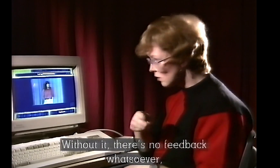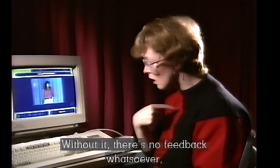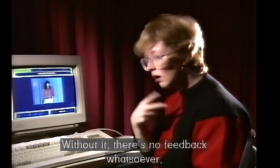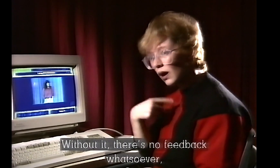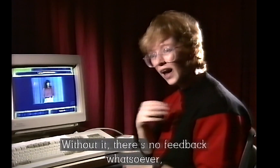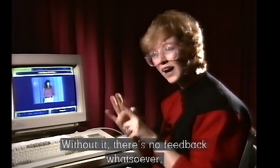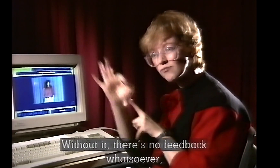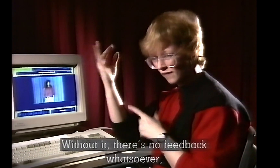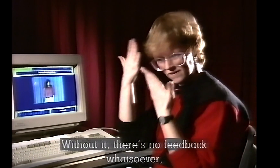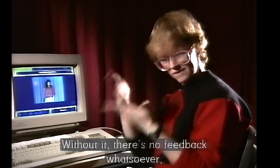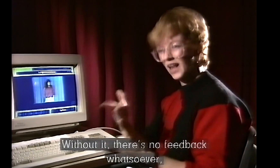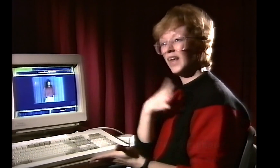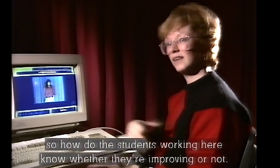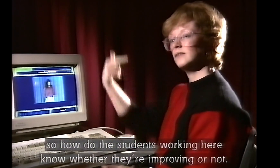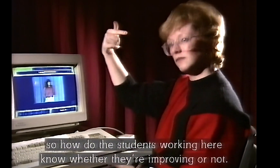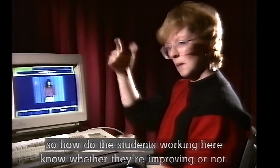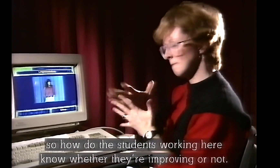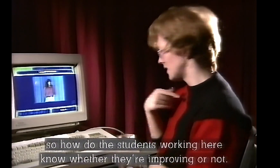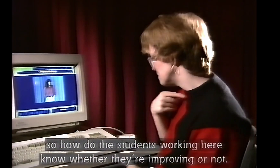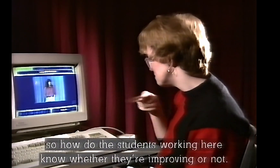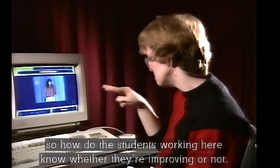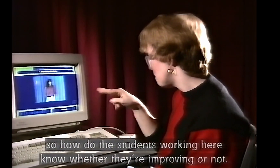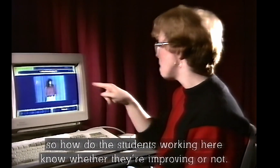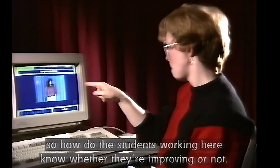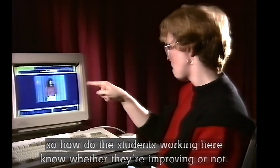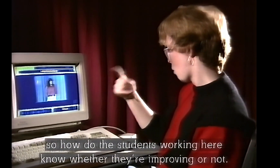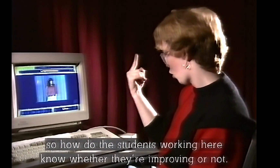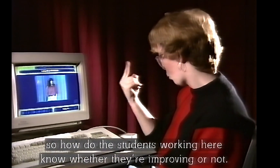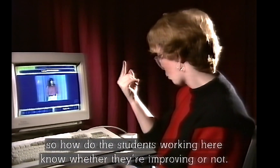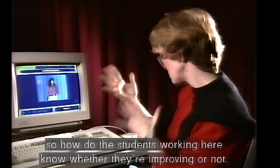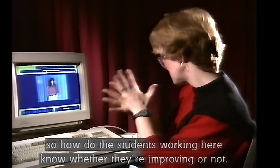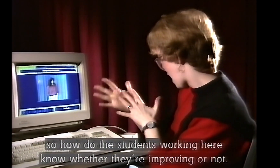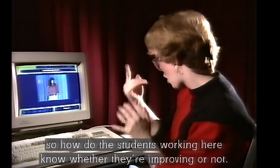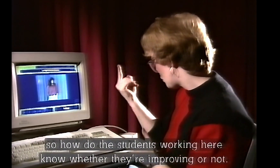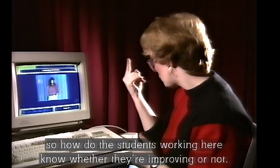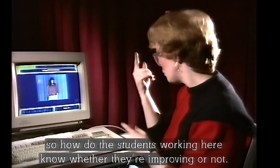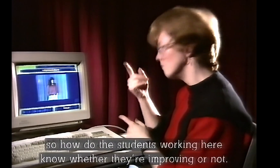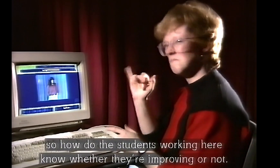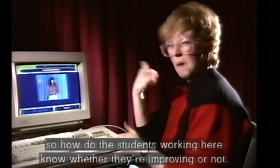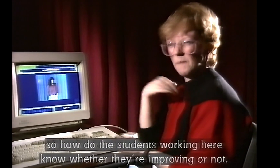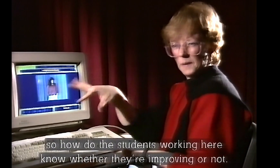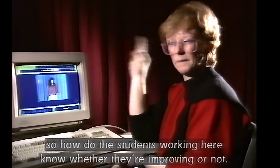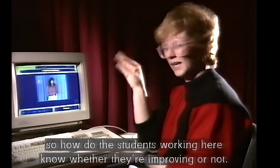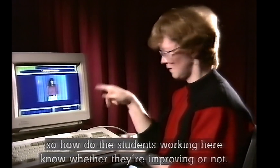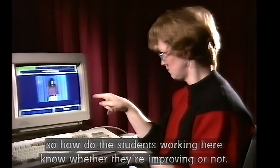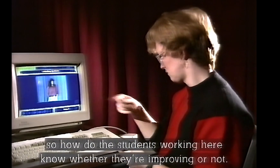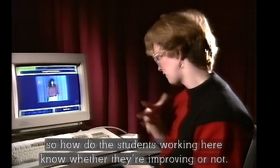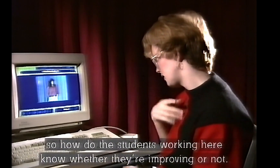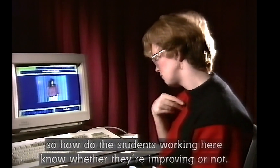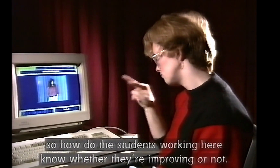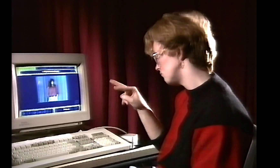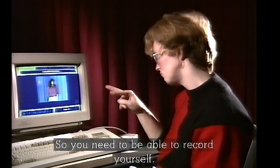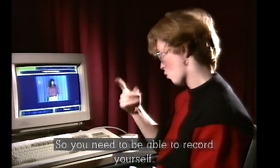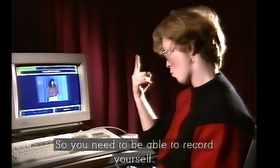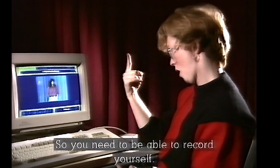video camera here, and it's vital for feedback, because without it there's no feedback whatsoever. So how do the students